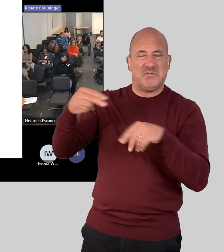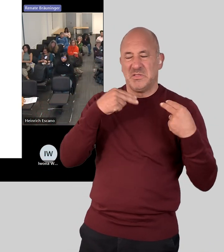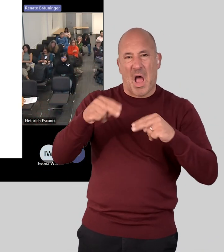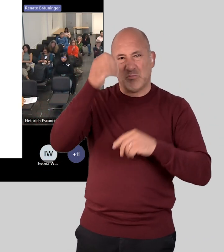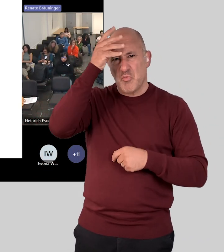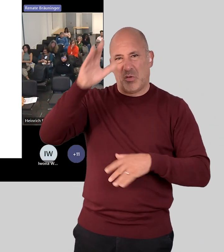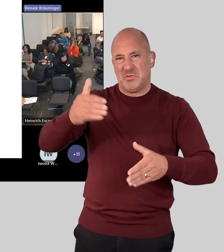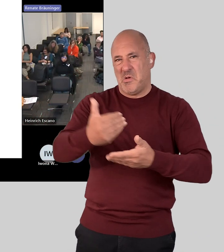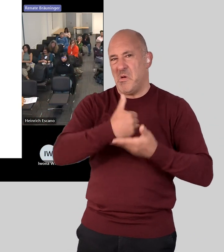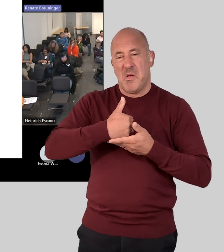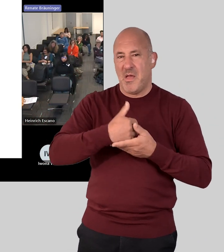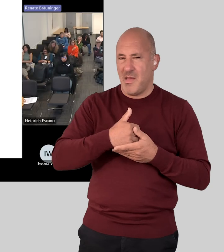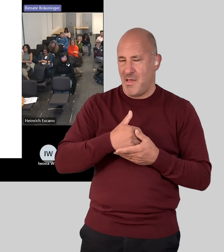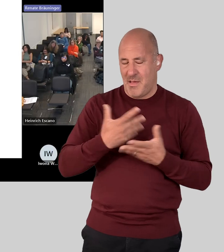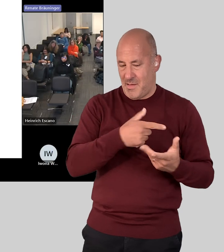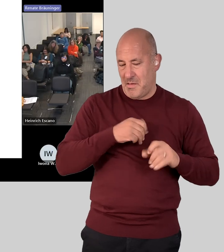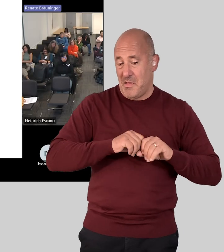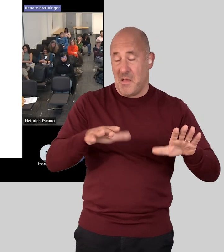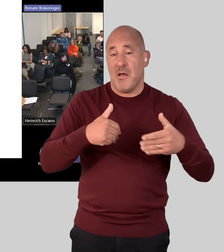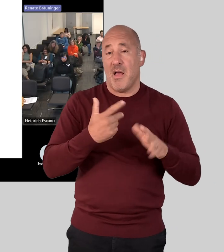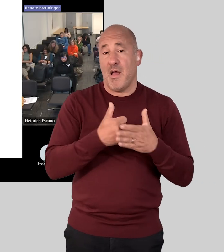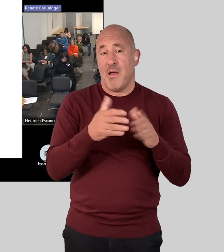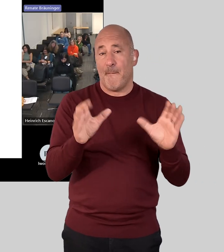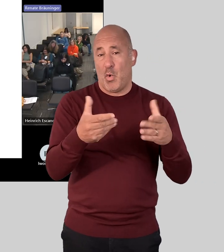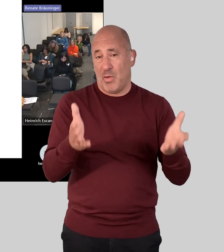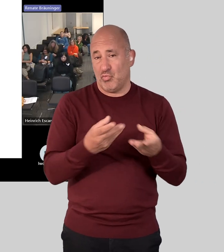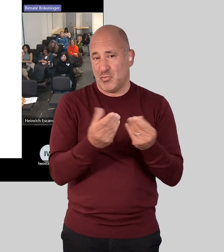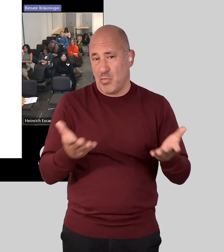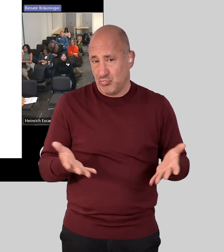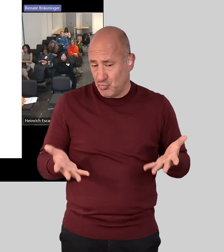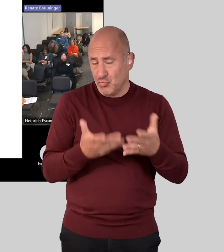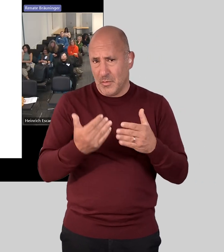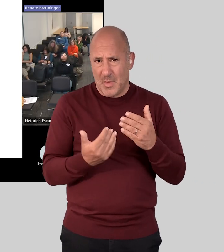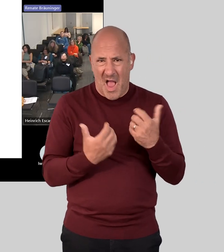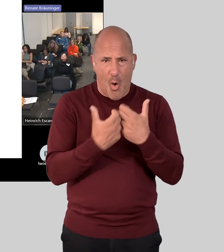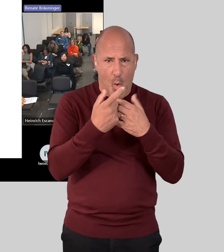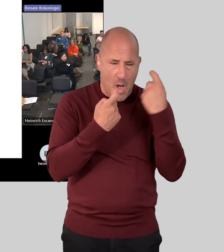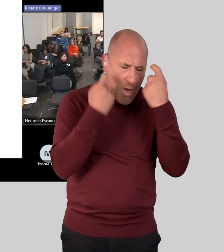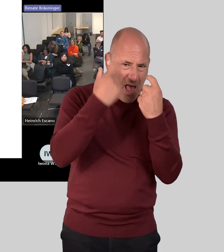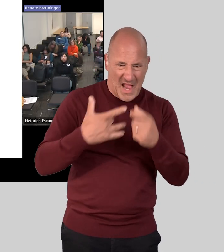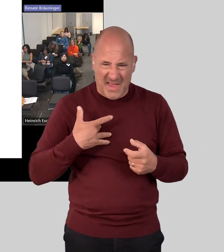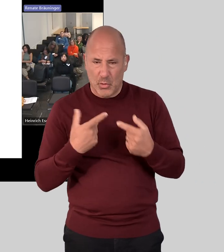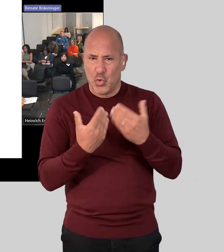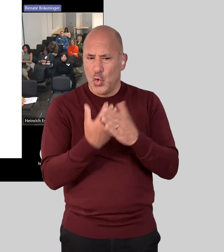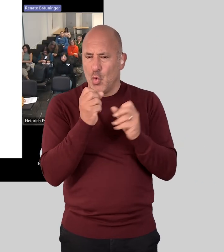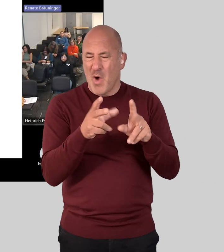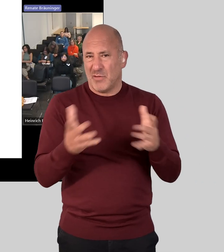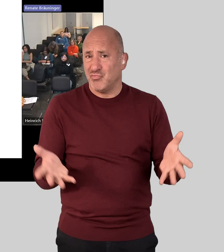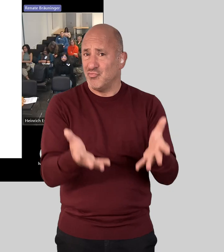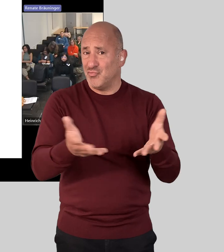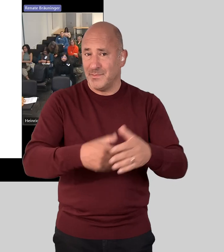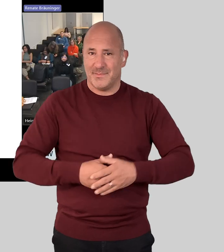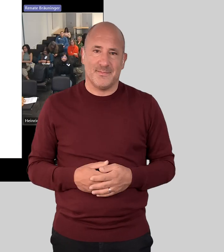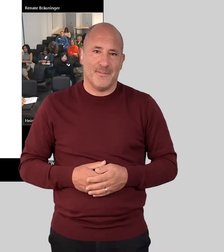large corporations are having on dance knowledge as a common pool resource and by encouraging new ways of thinking